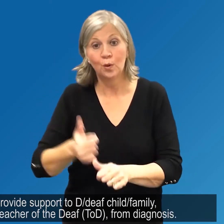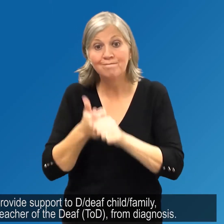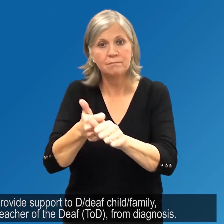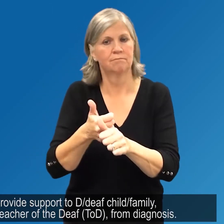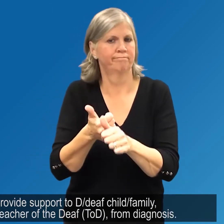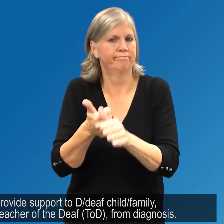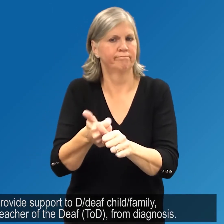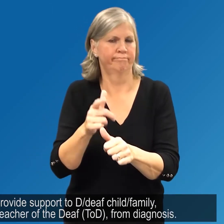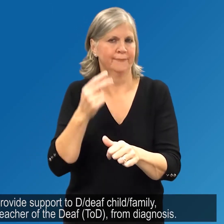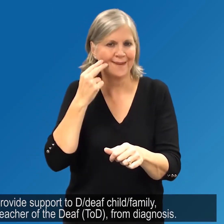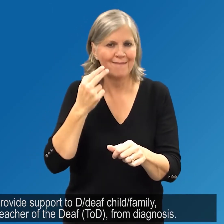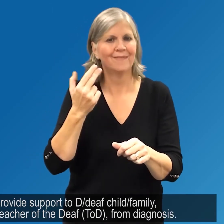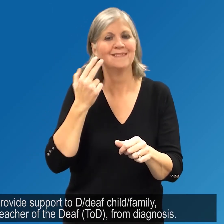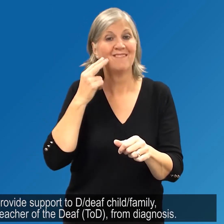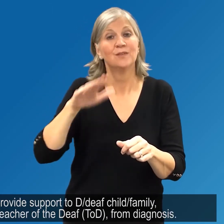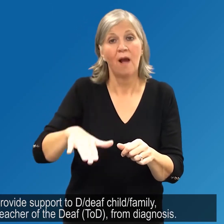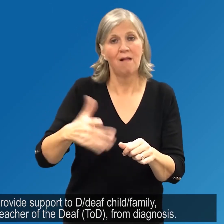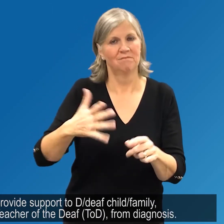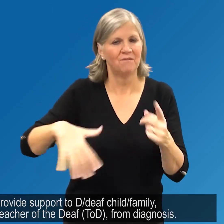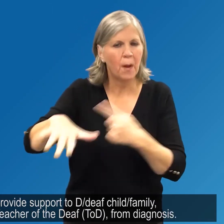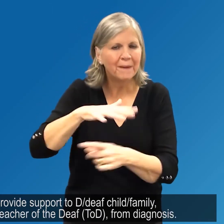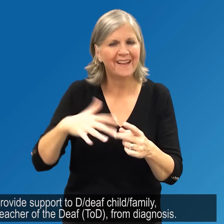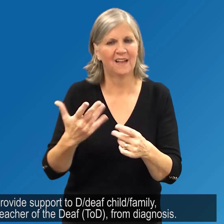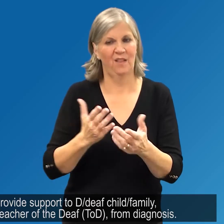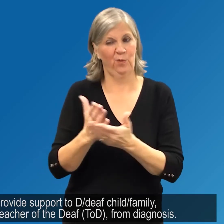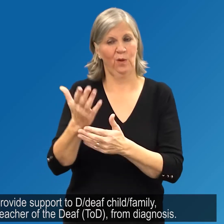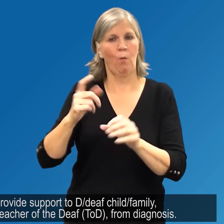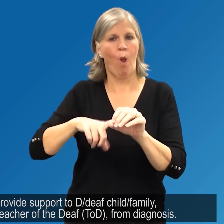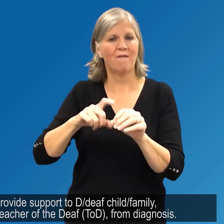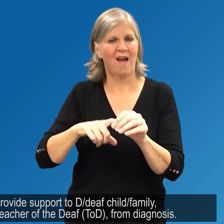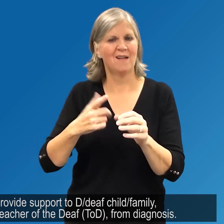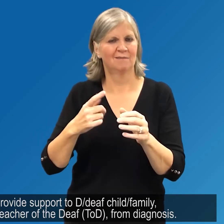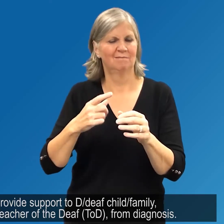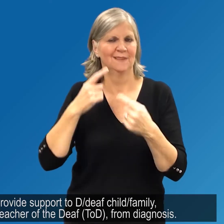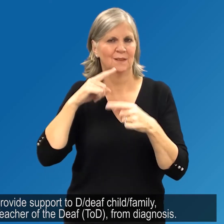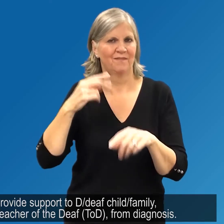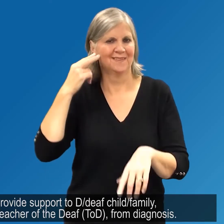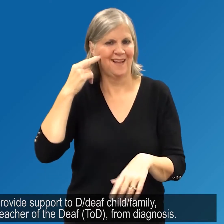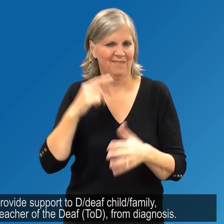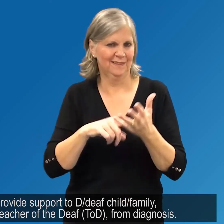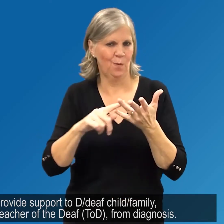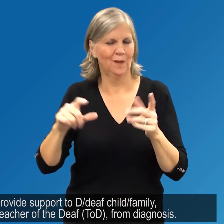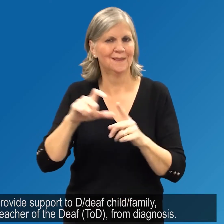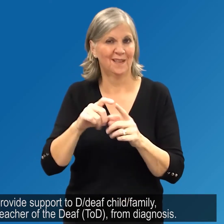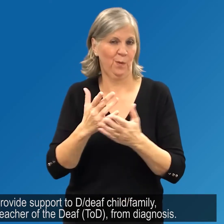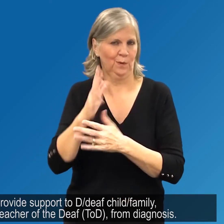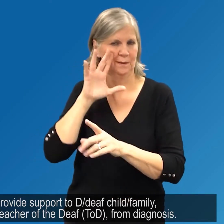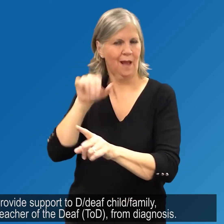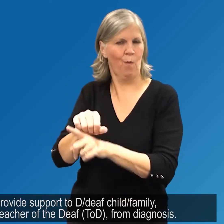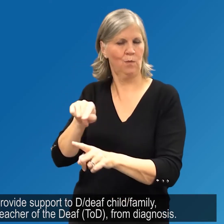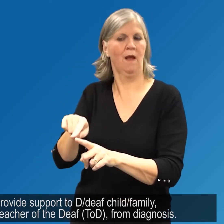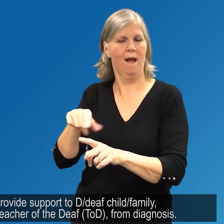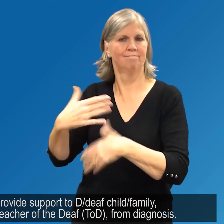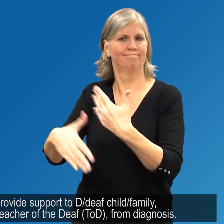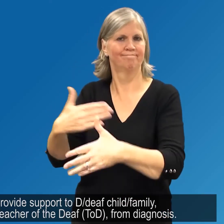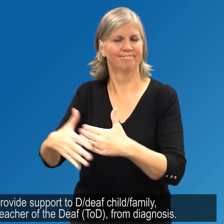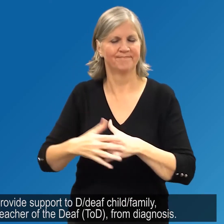Continue to provide support to D-deaf family/child from a qualified teacher of the deaf, TOD, from diagnosis.